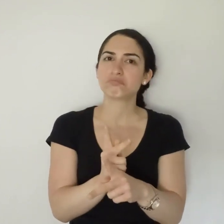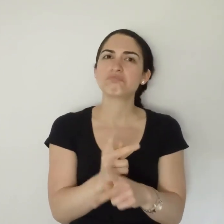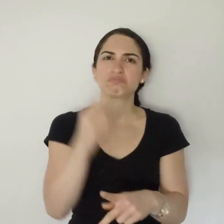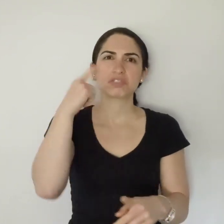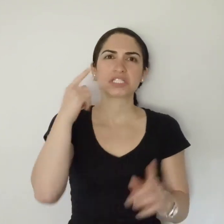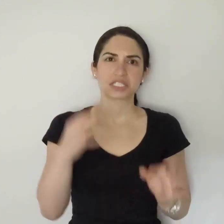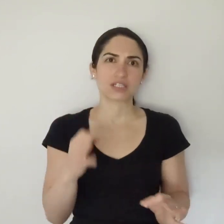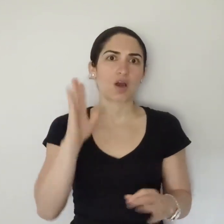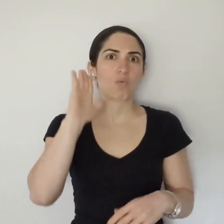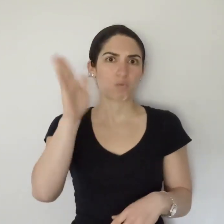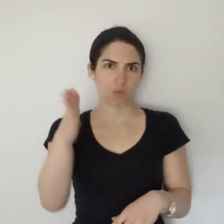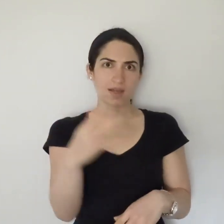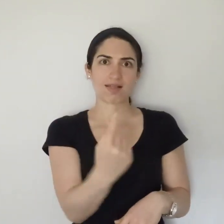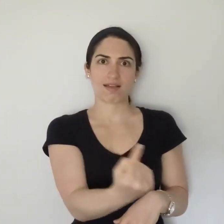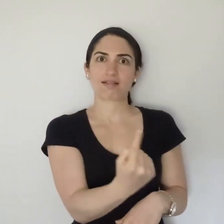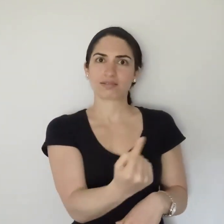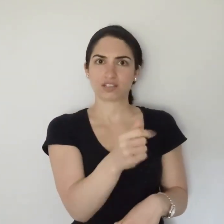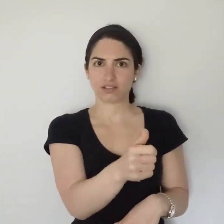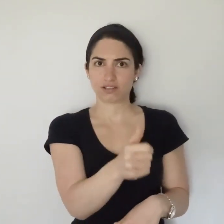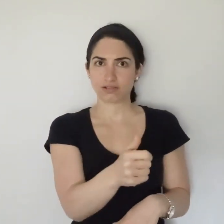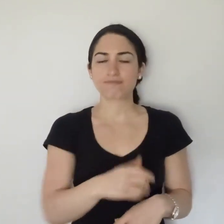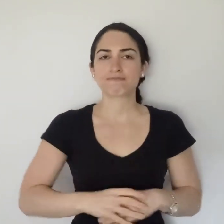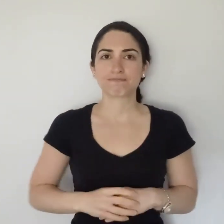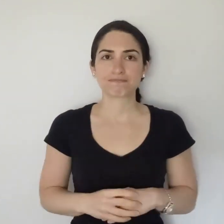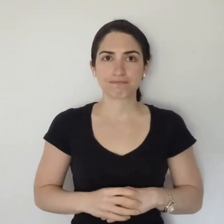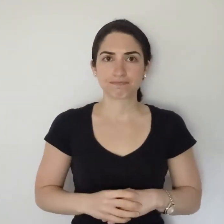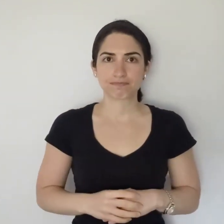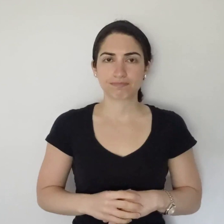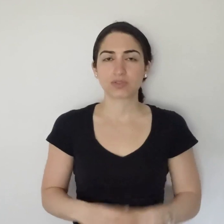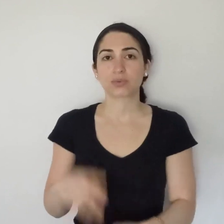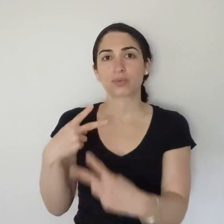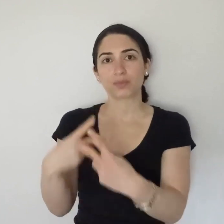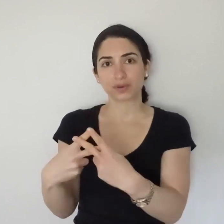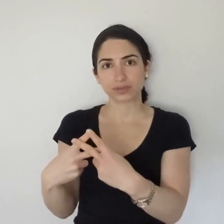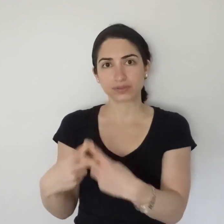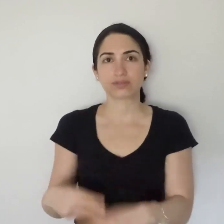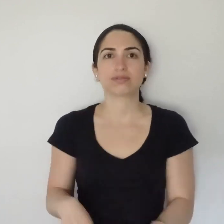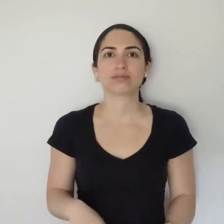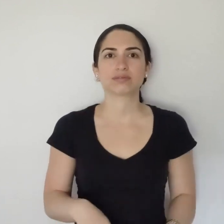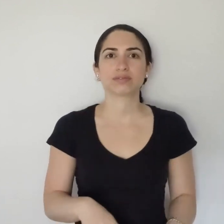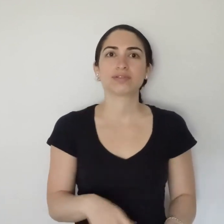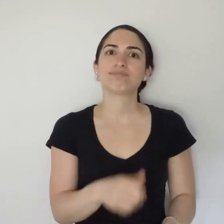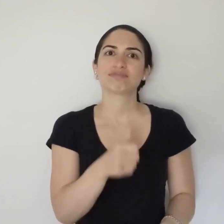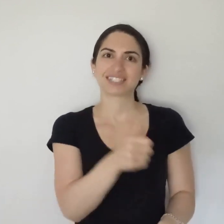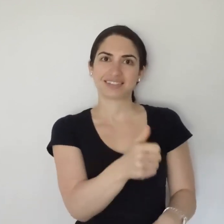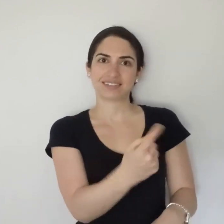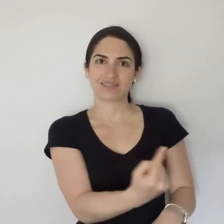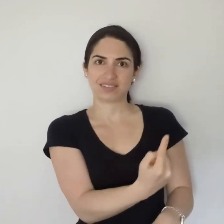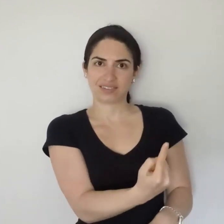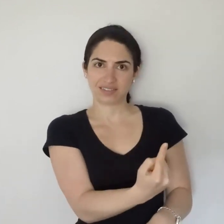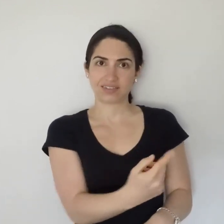be careful and decide that you will isolate yourself. Quarantine.